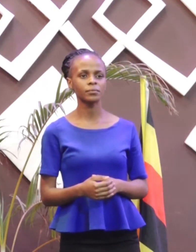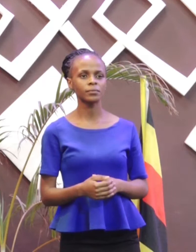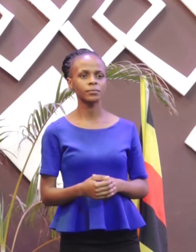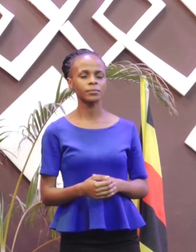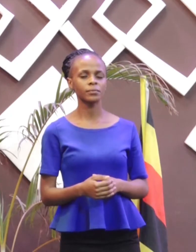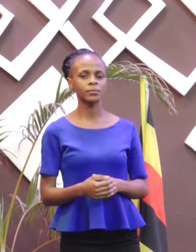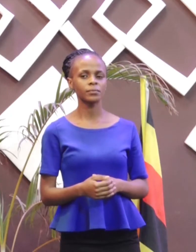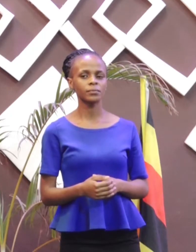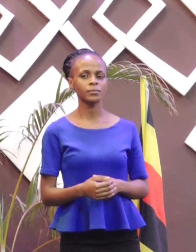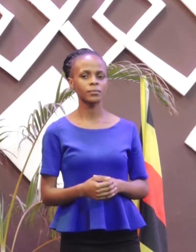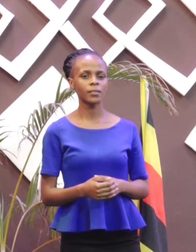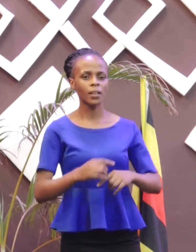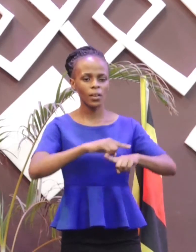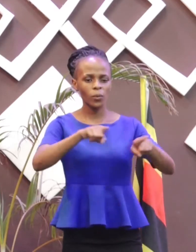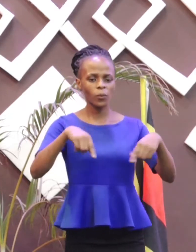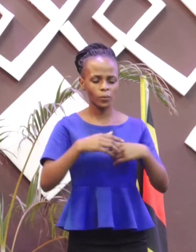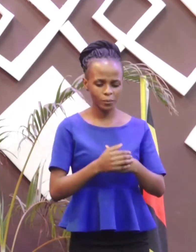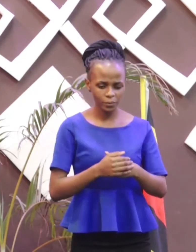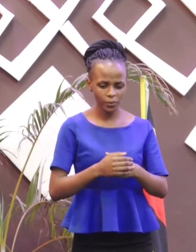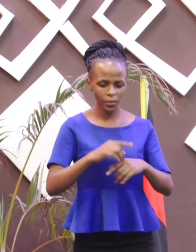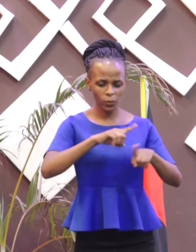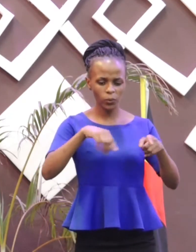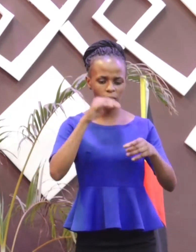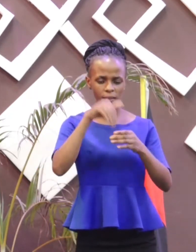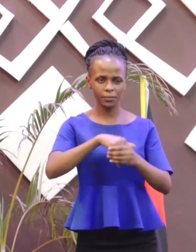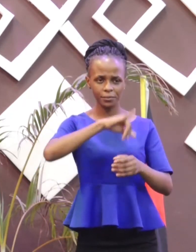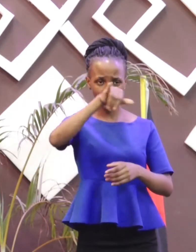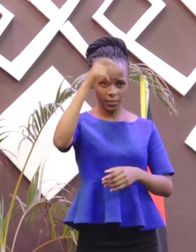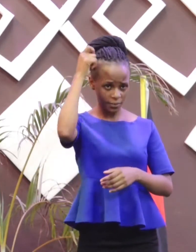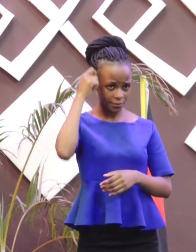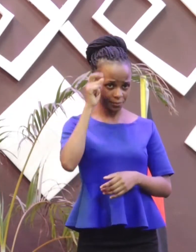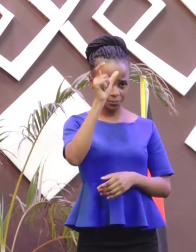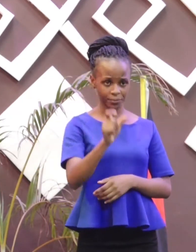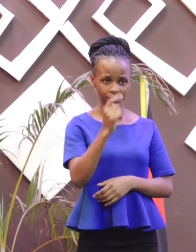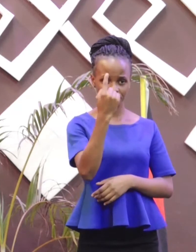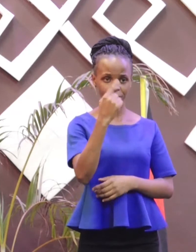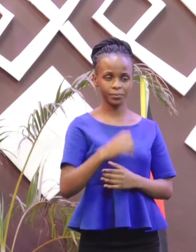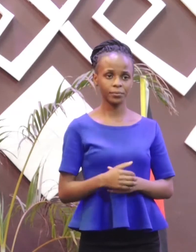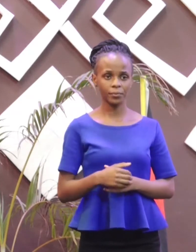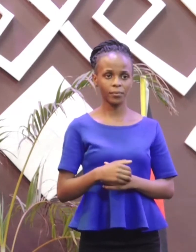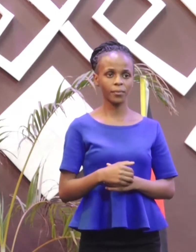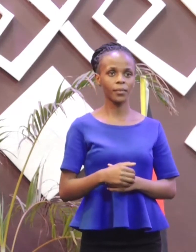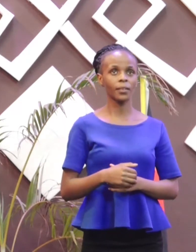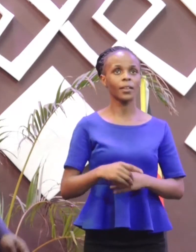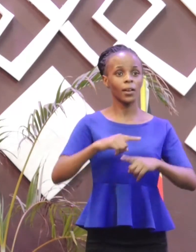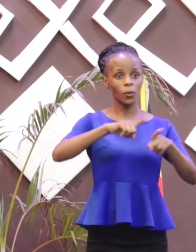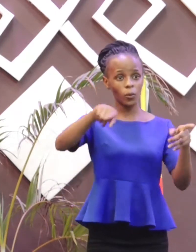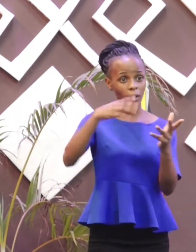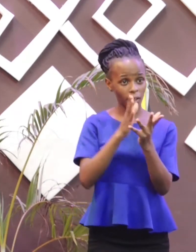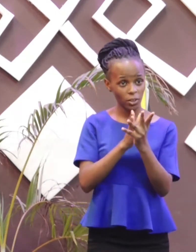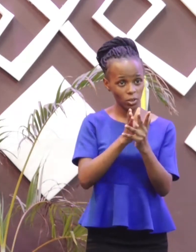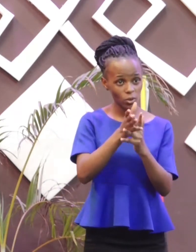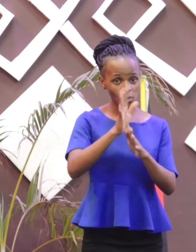bigere we are in Joshua chapter 1 tuli mu Yoswa esule esoka we are getting through these